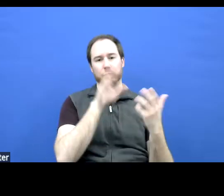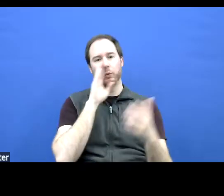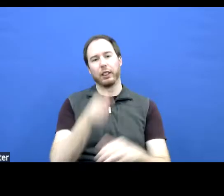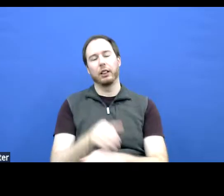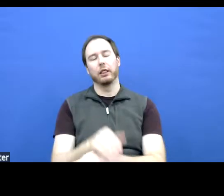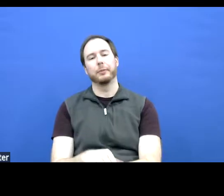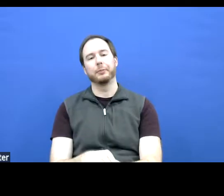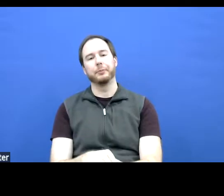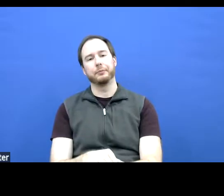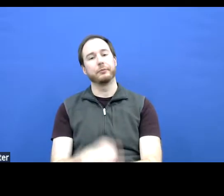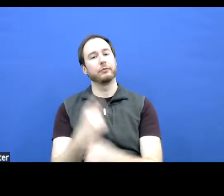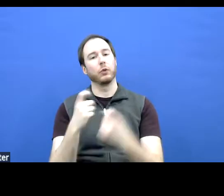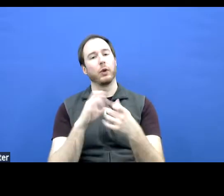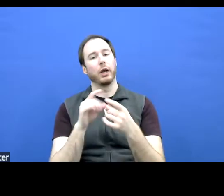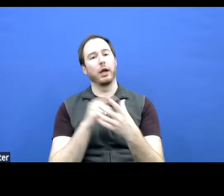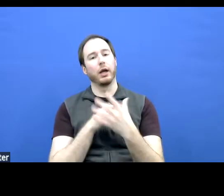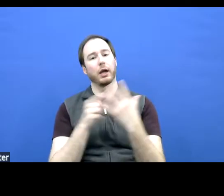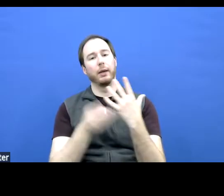Any questions, comments?